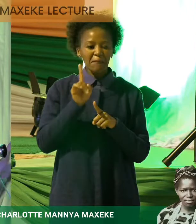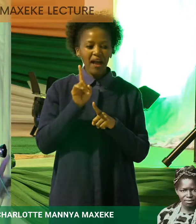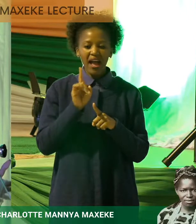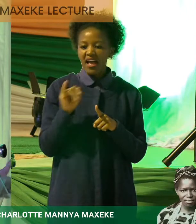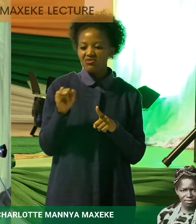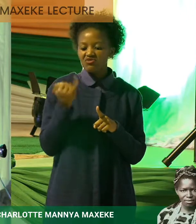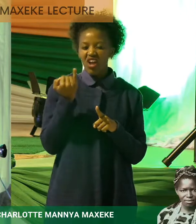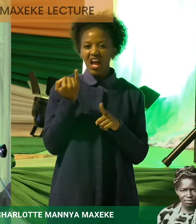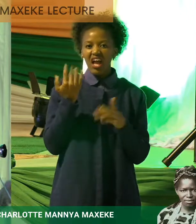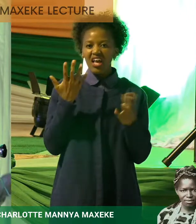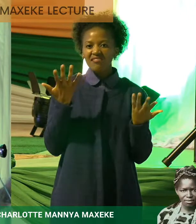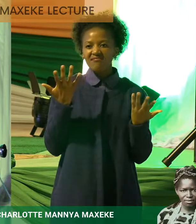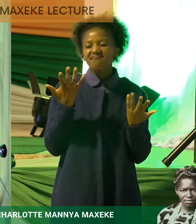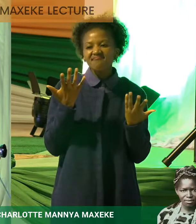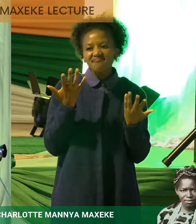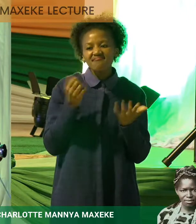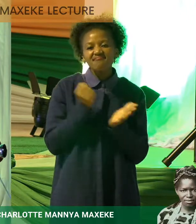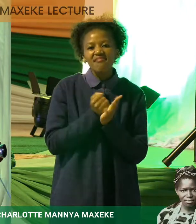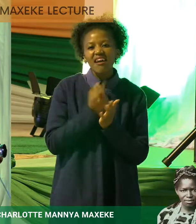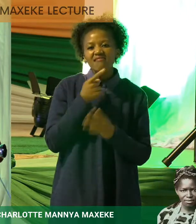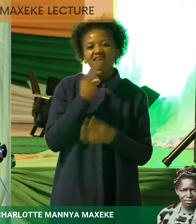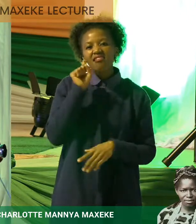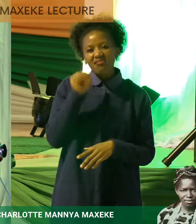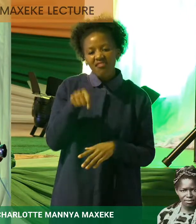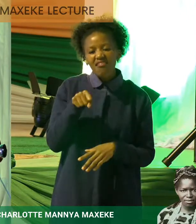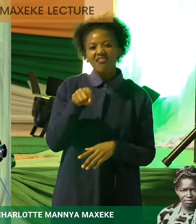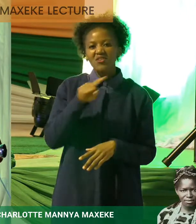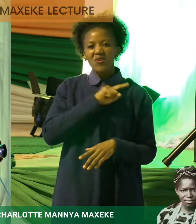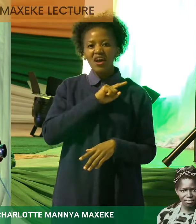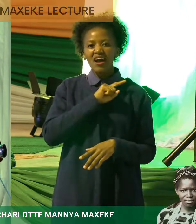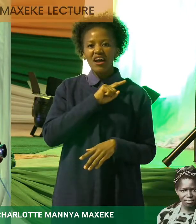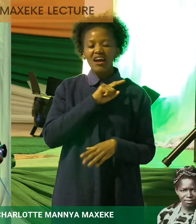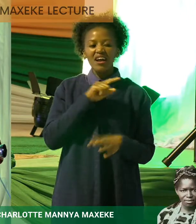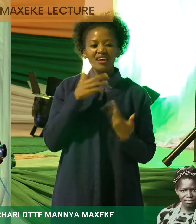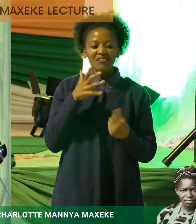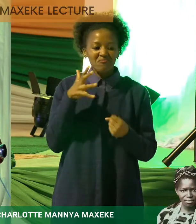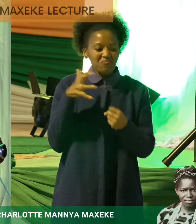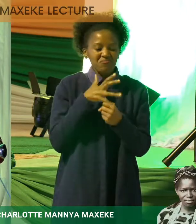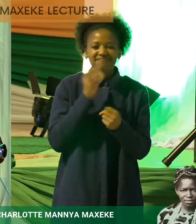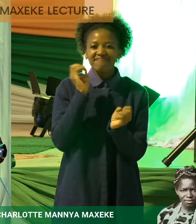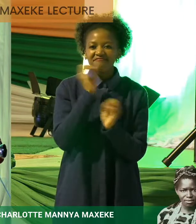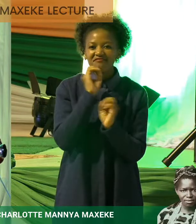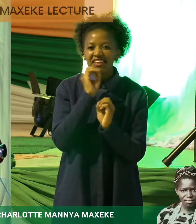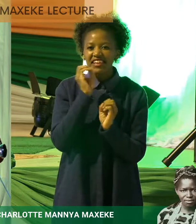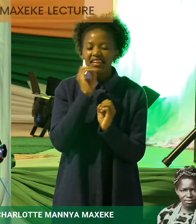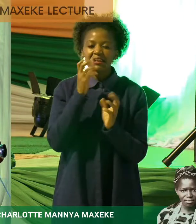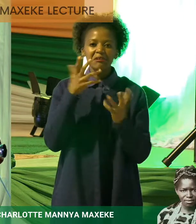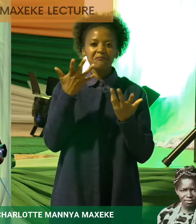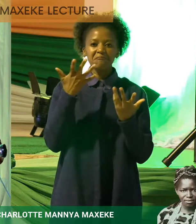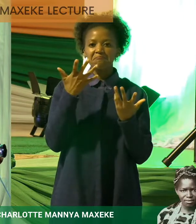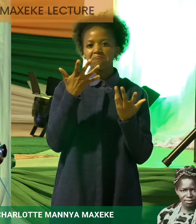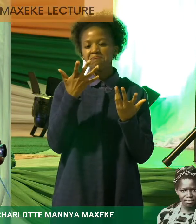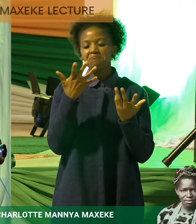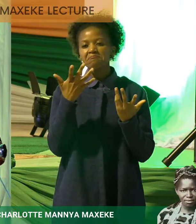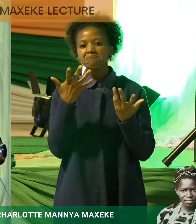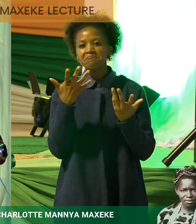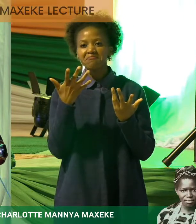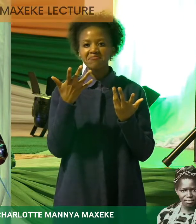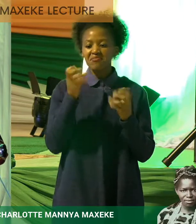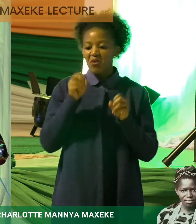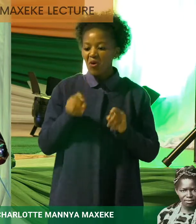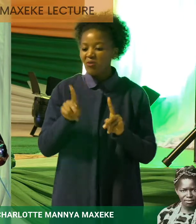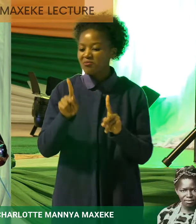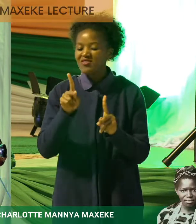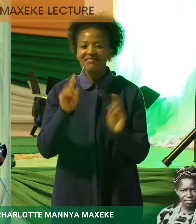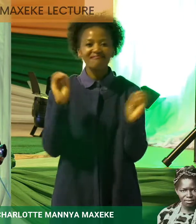just supposed to say yes, simply because you are not empowered, simply because you do not have that